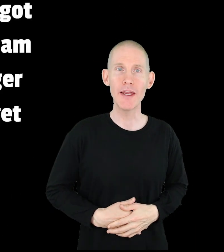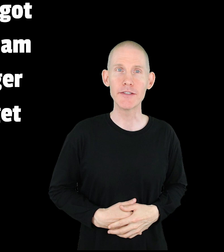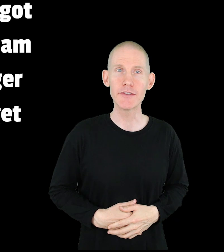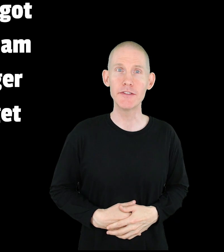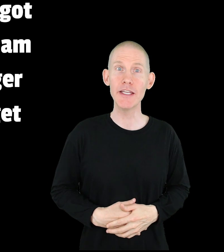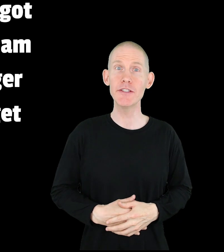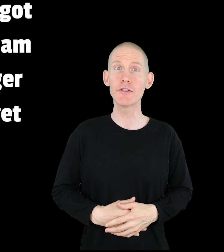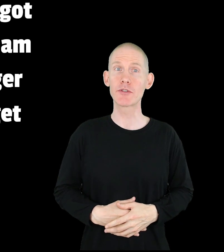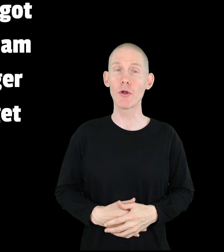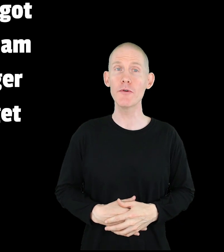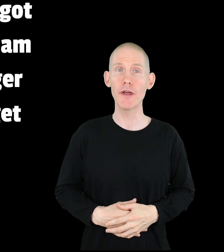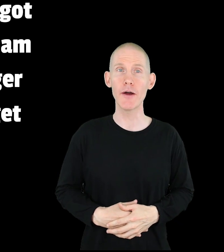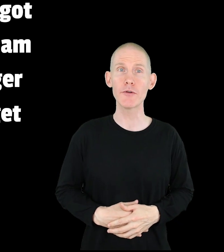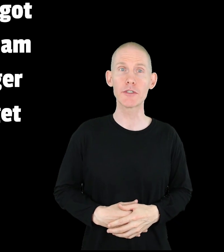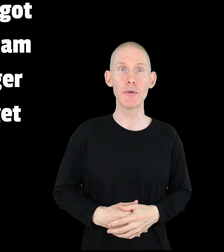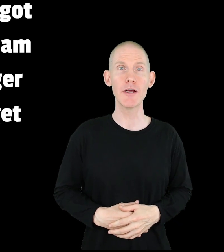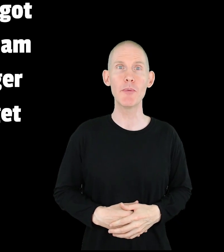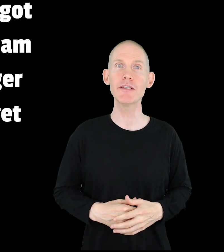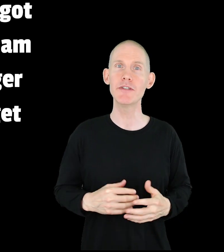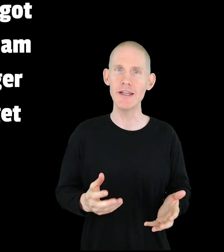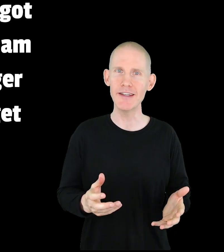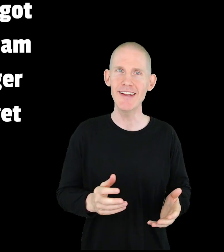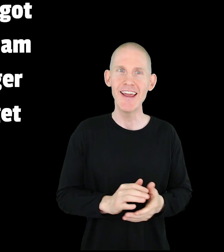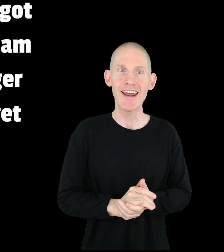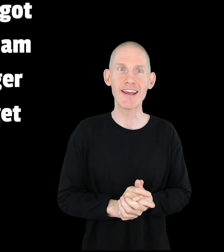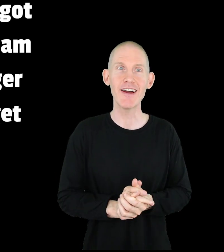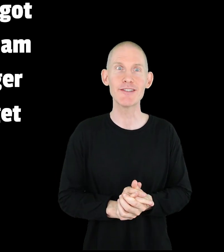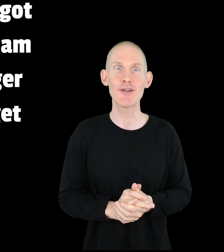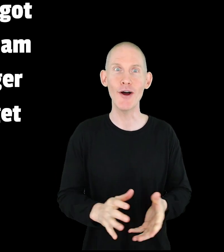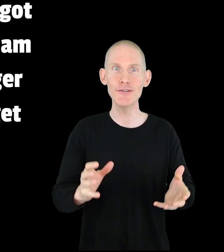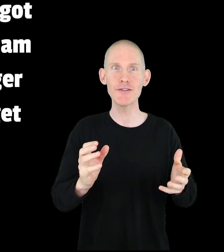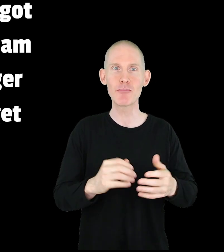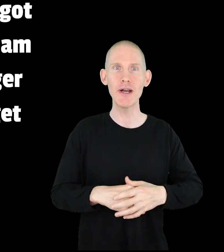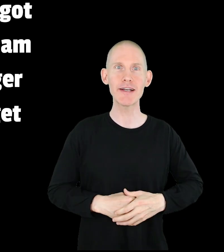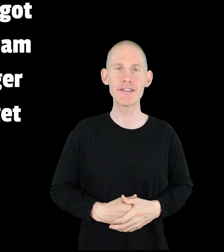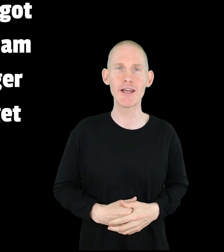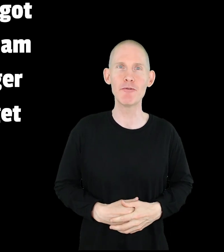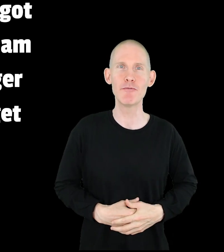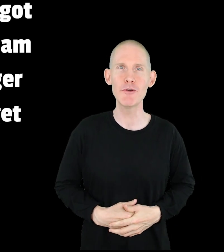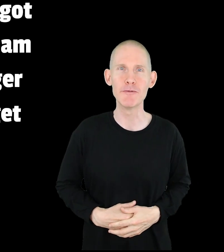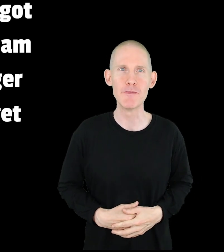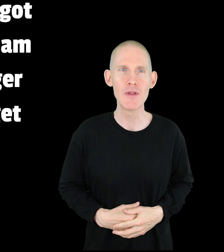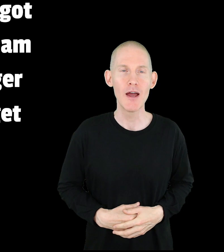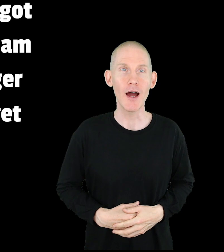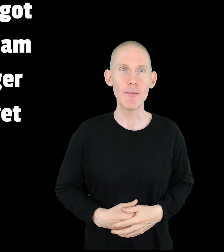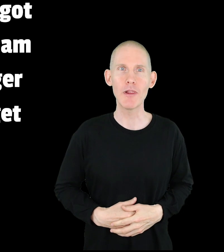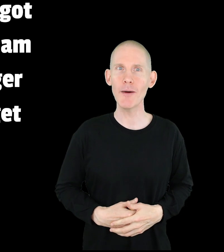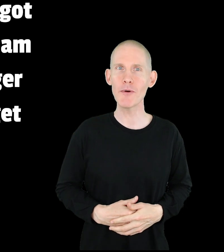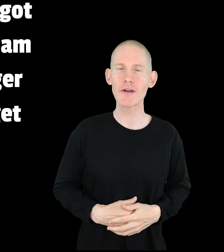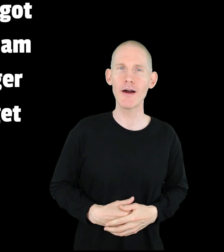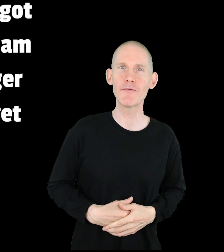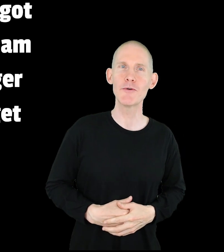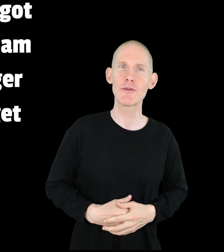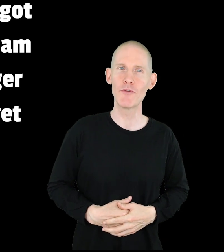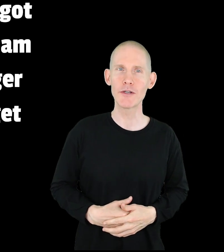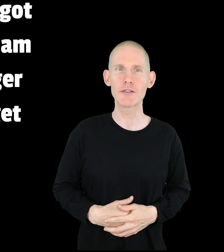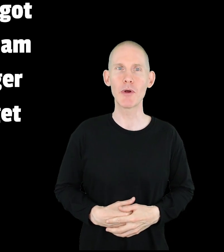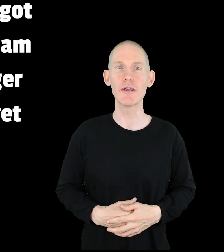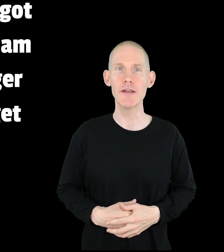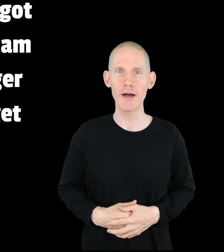paced. It's easy to slow down or speed up as needed, and I got tons of practice and review. I'm a lot more confident with fingerspelling now,